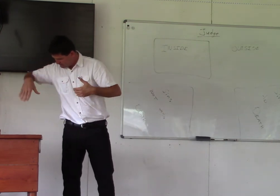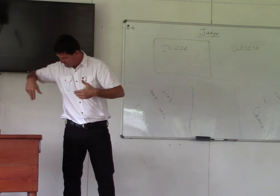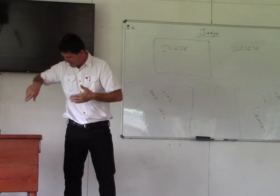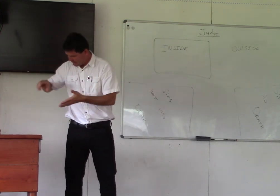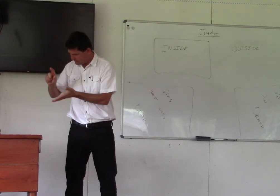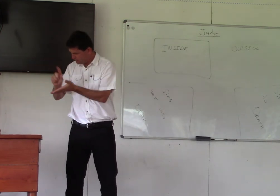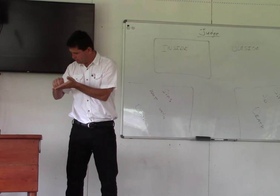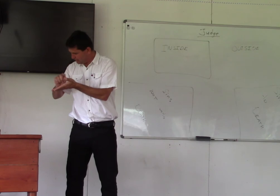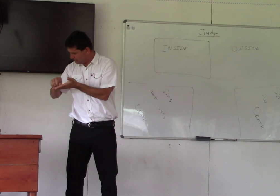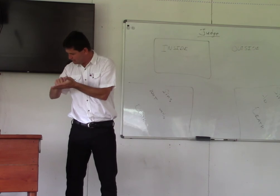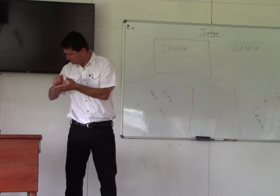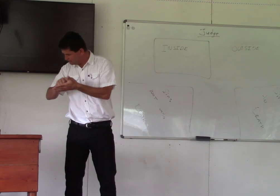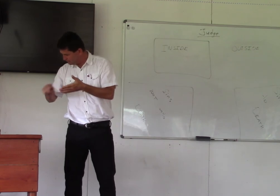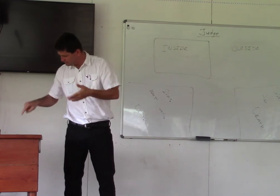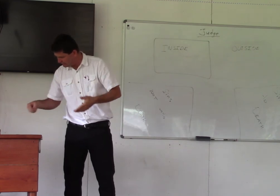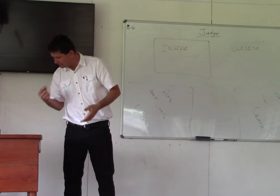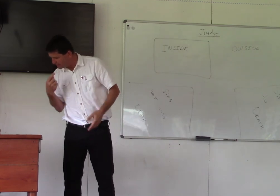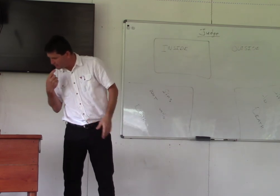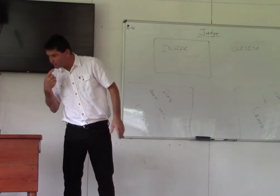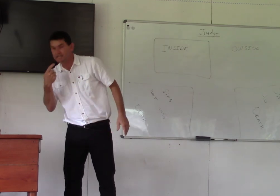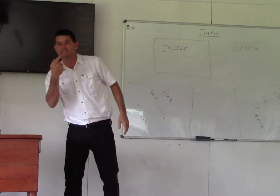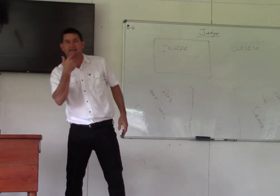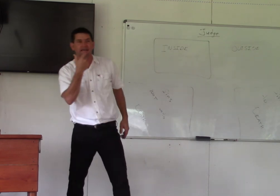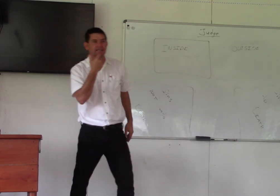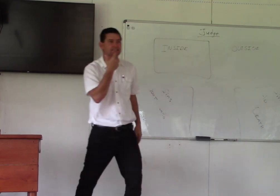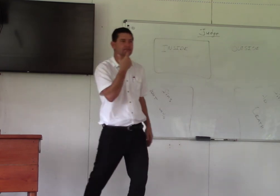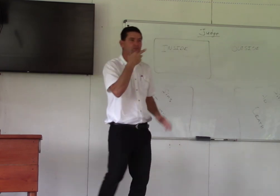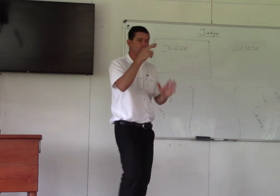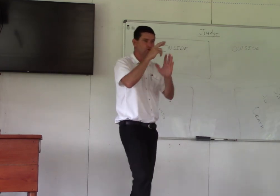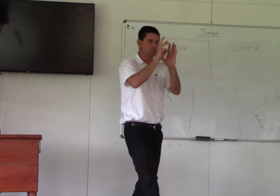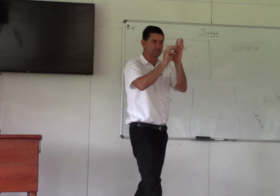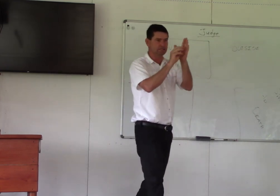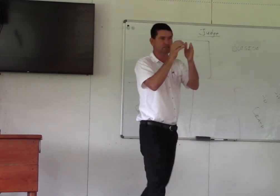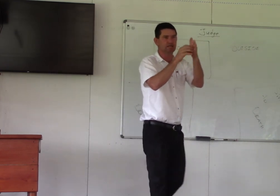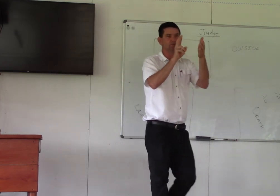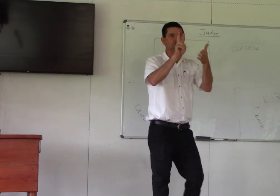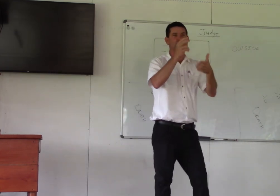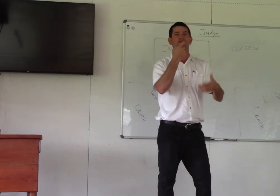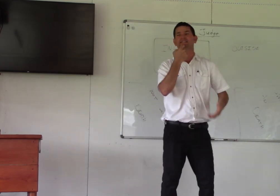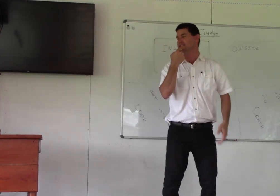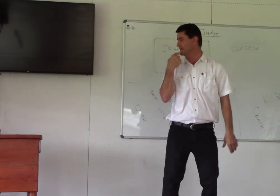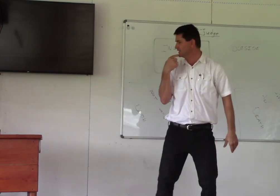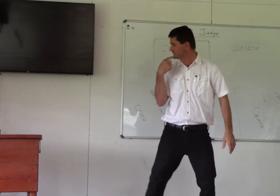I haven't printed the verse here, but it says, Romans chapter 2, it says,